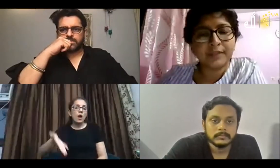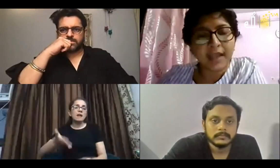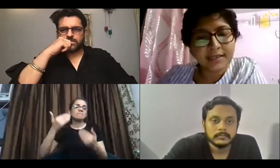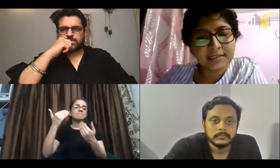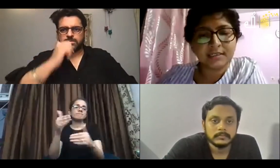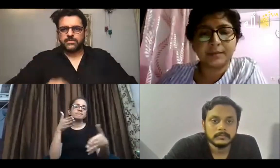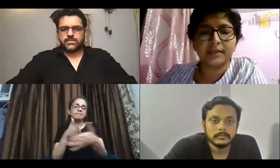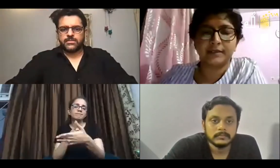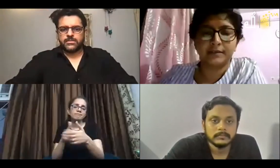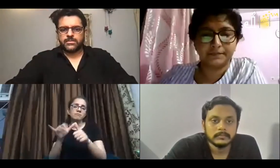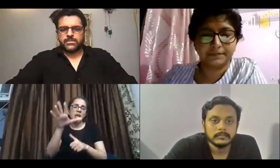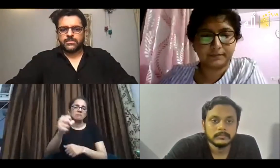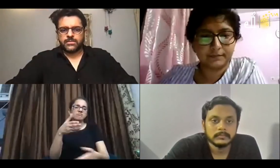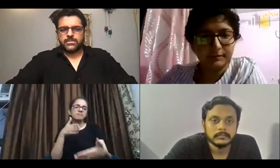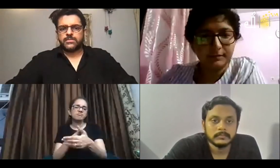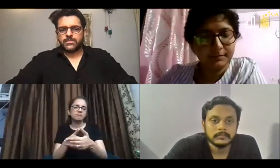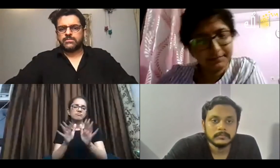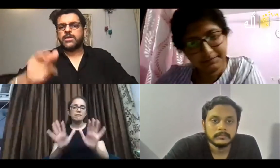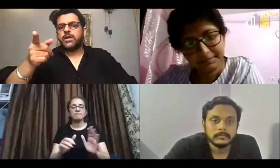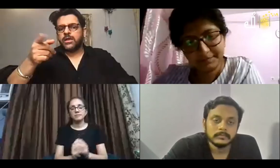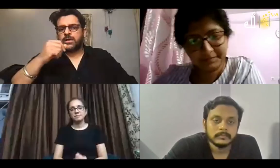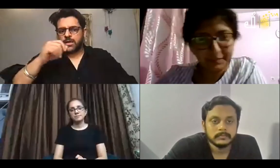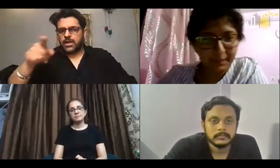of the accessibility.